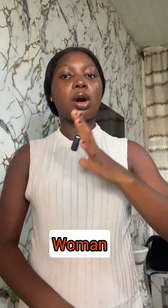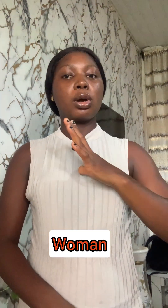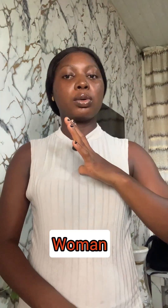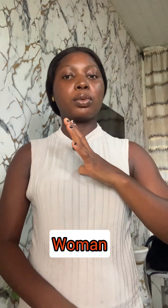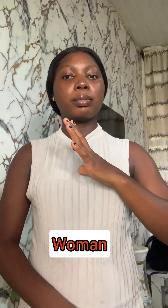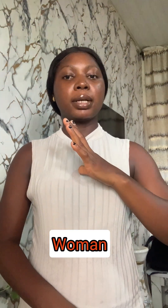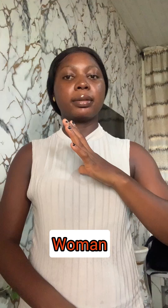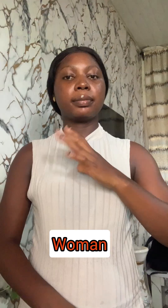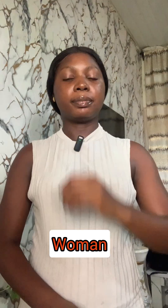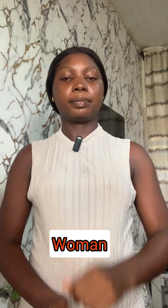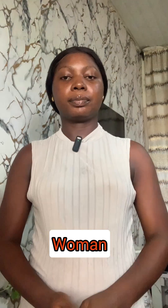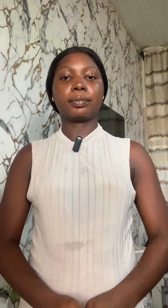Woman.